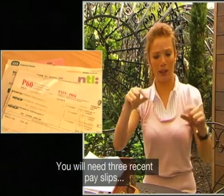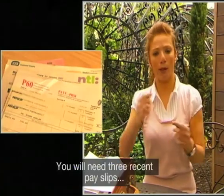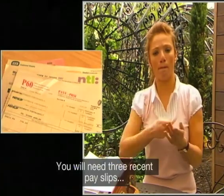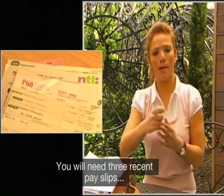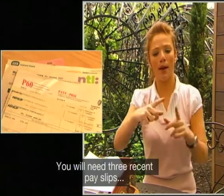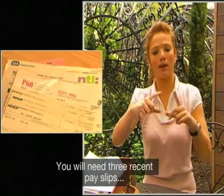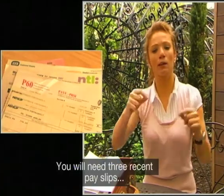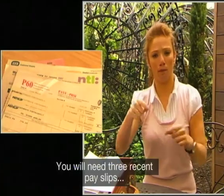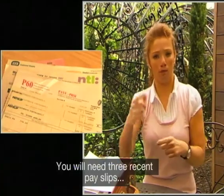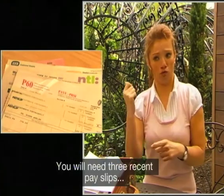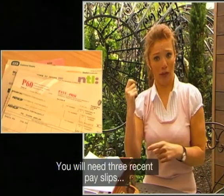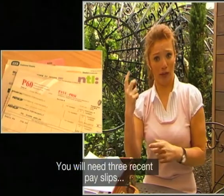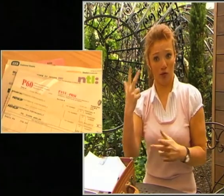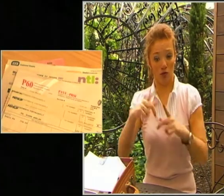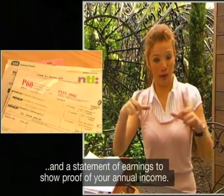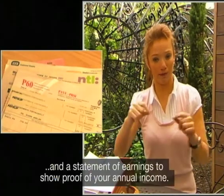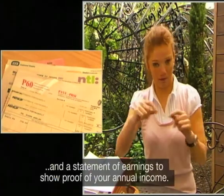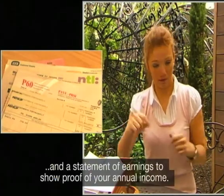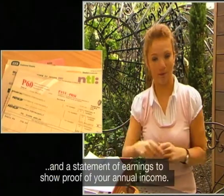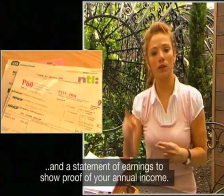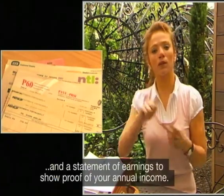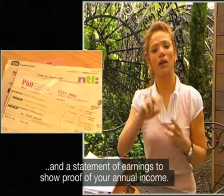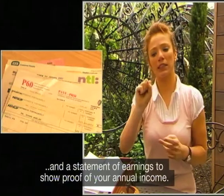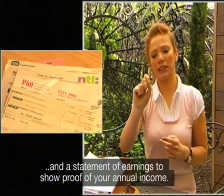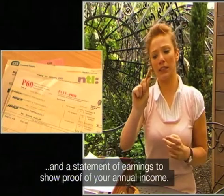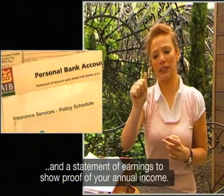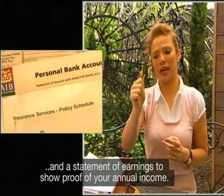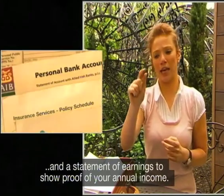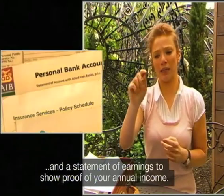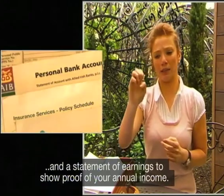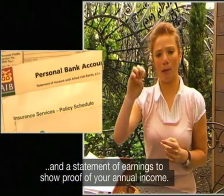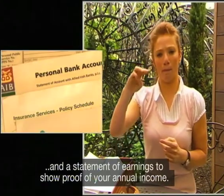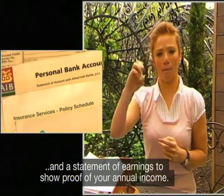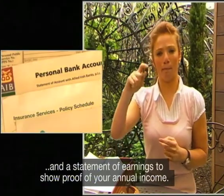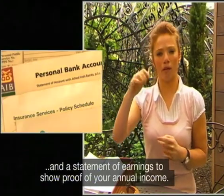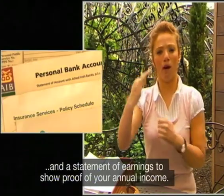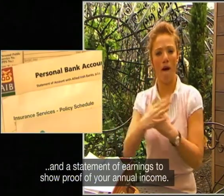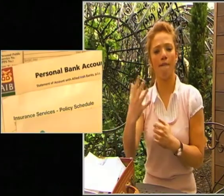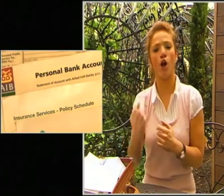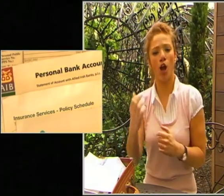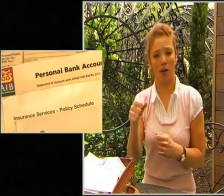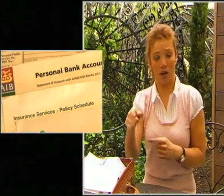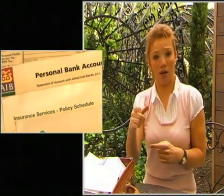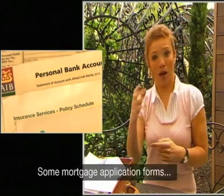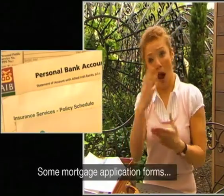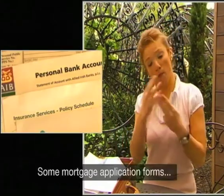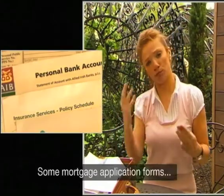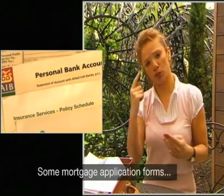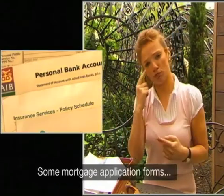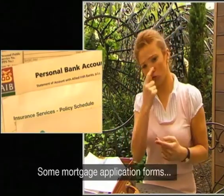need 3 recent payslips and a statement of earnings to show proof of your annual income. Some mortgage